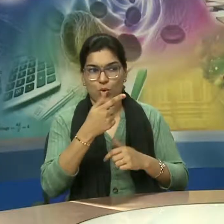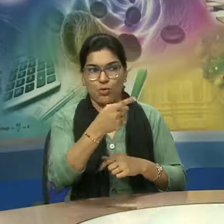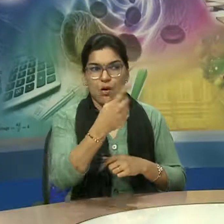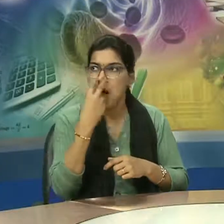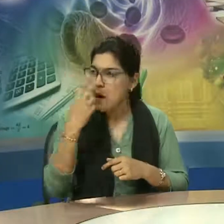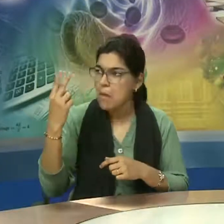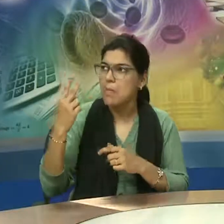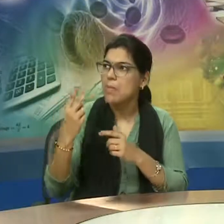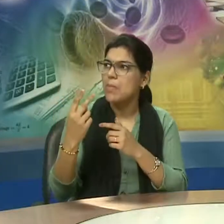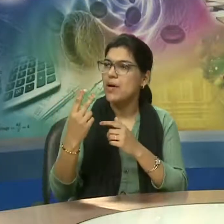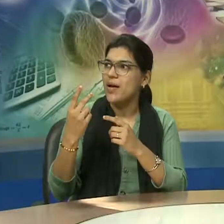Why do you think